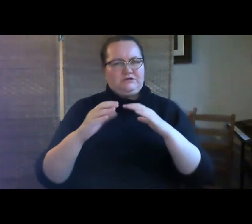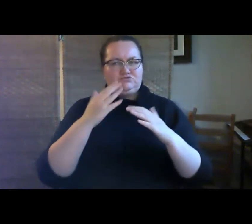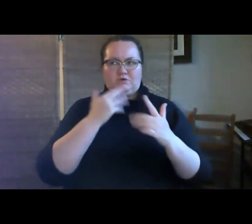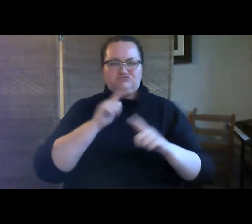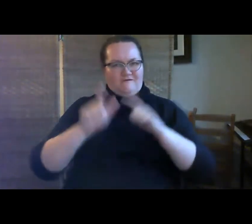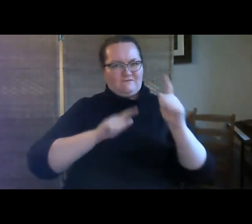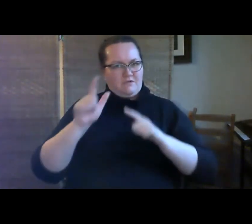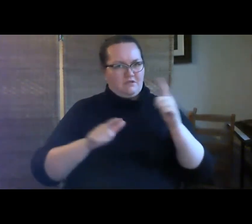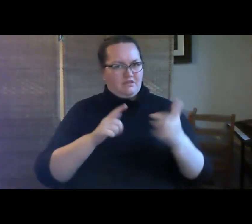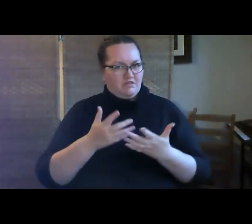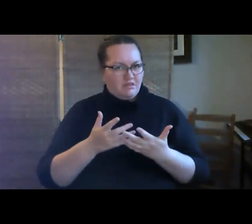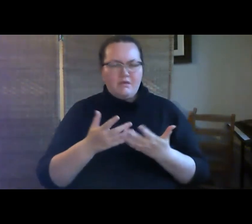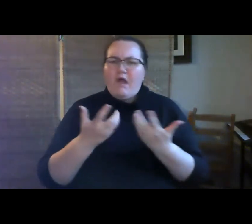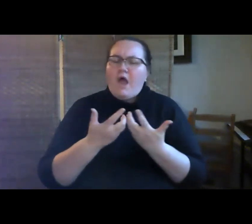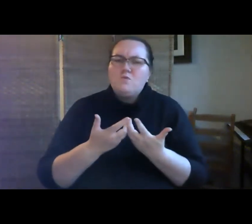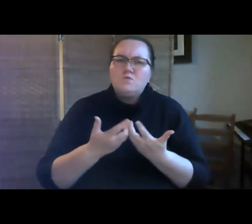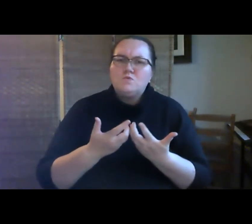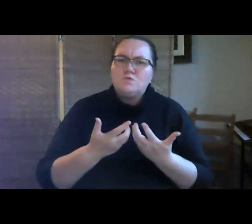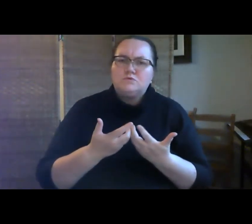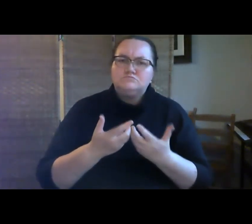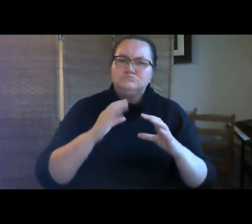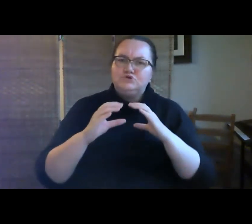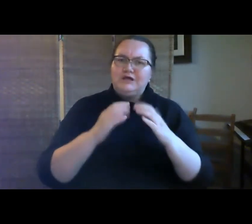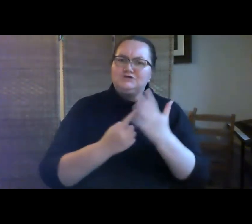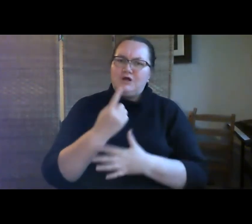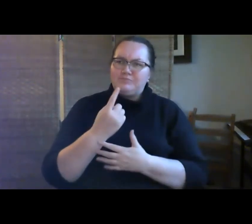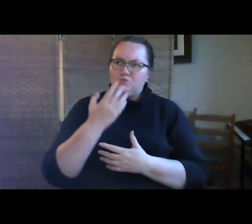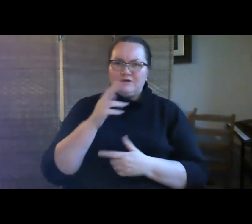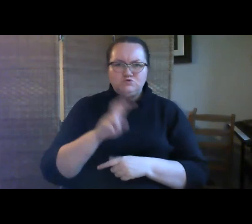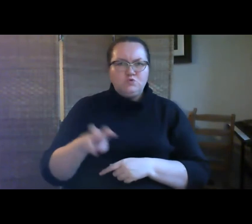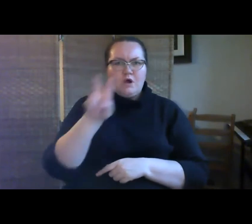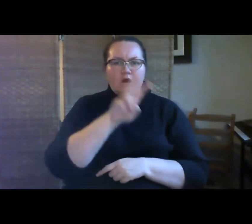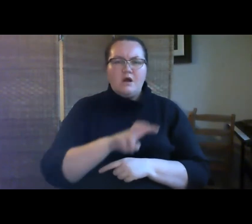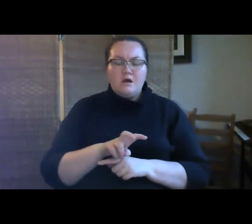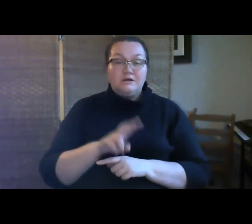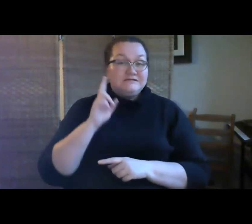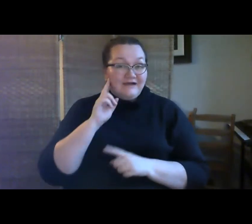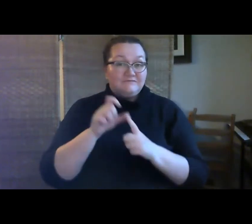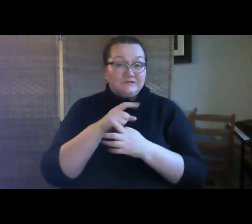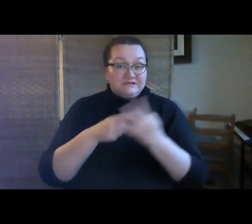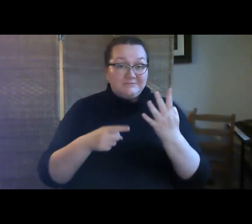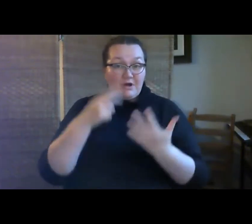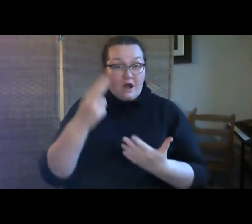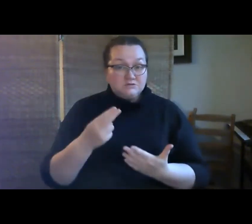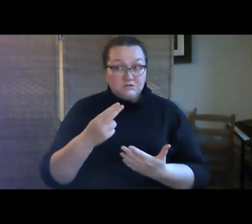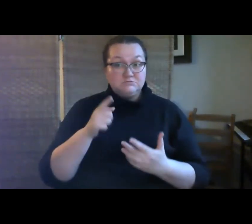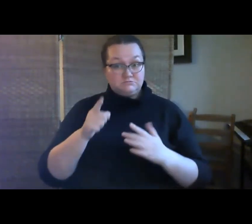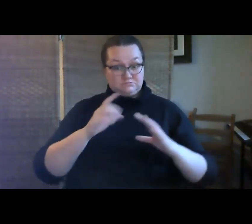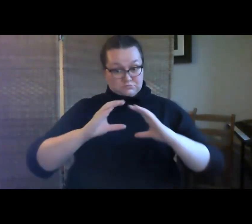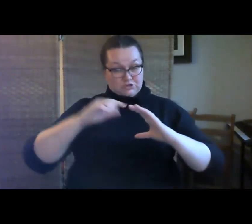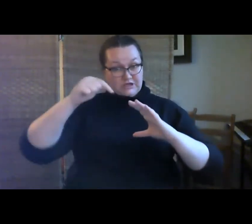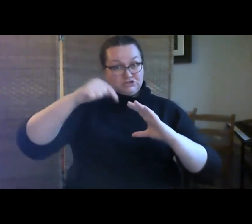how communication happens. And for deaf and disabled artists, this can be particularly difficult, trying to get